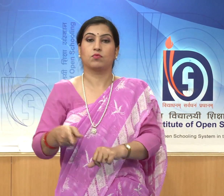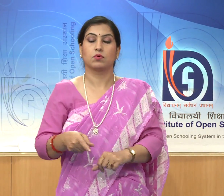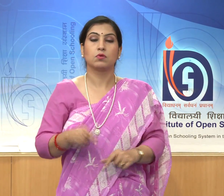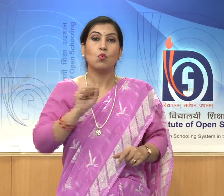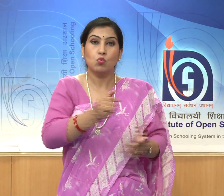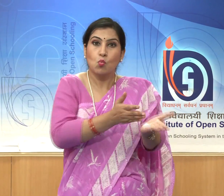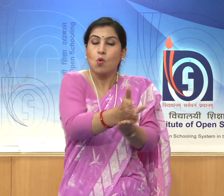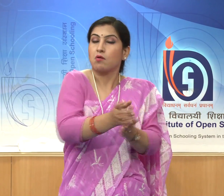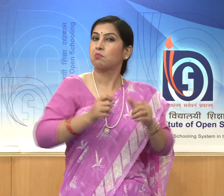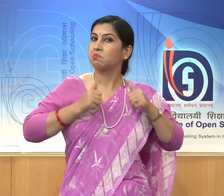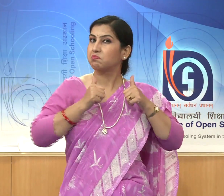The style is full of